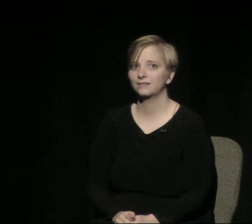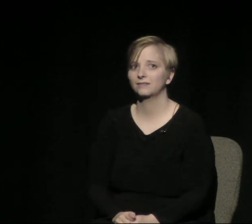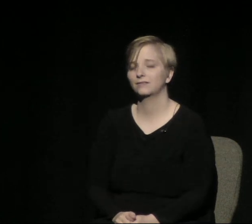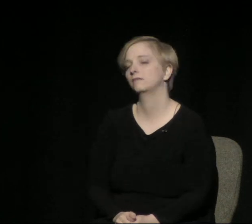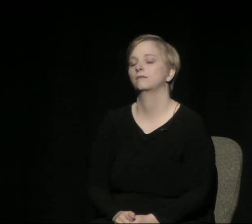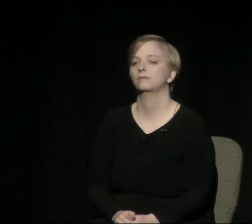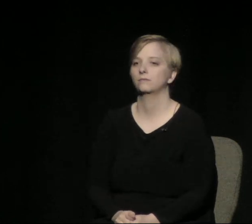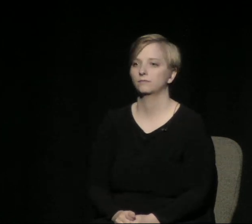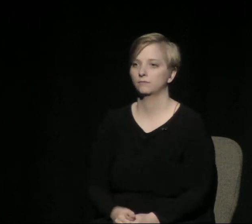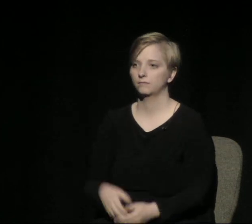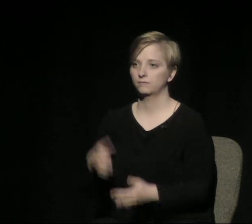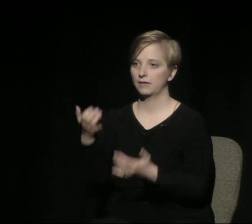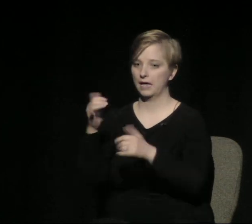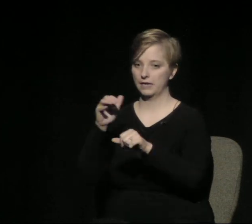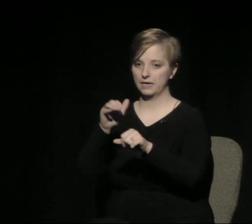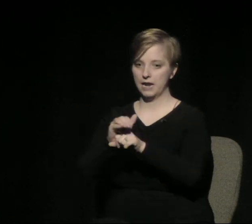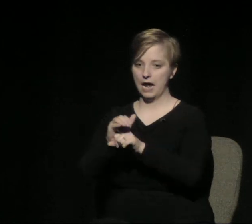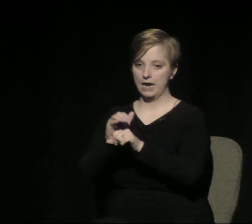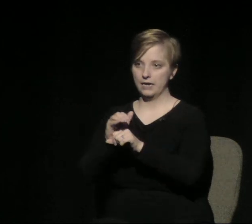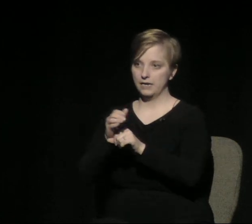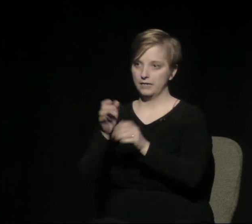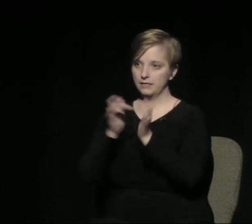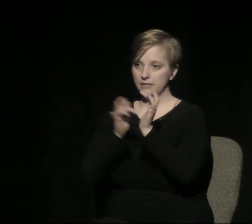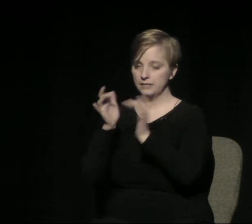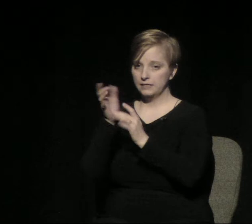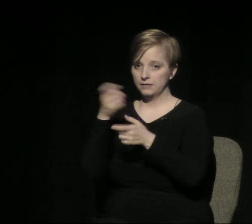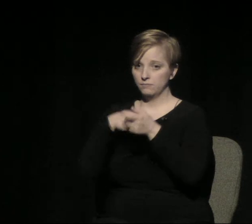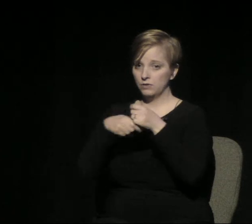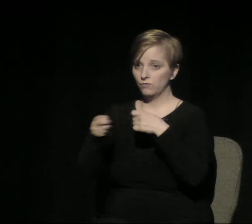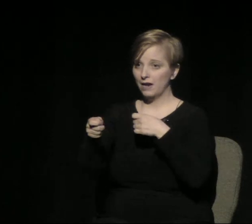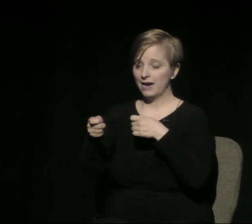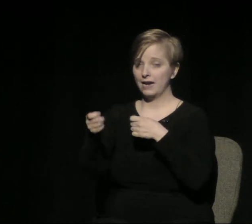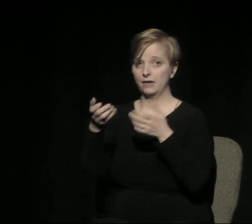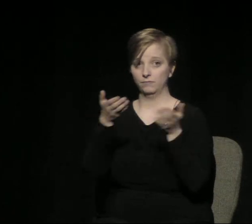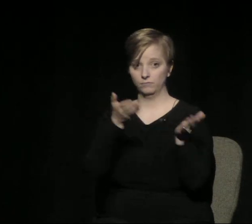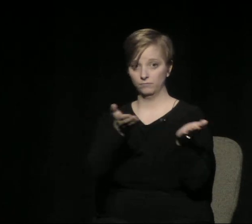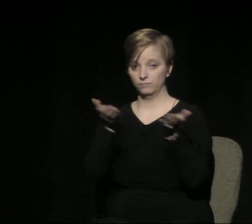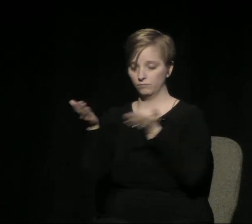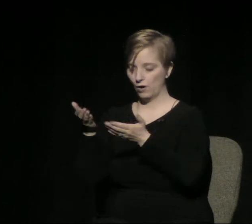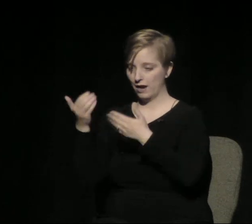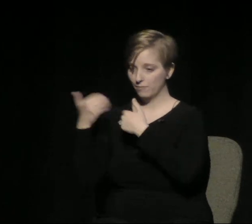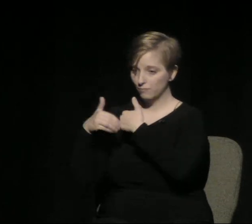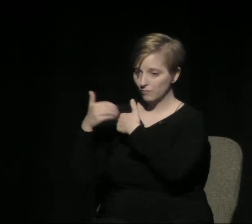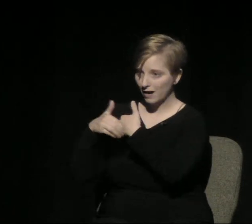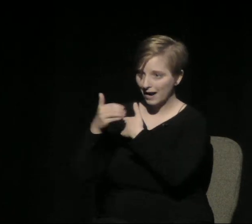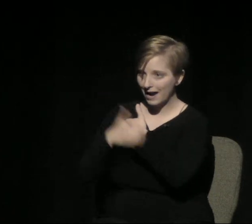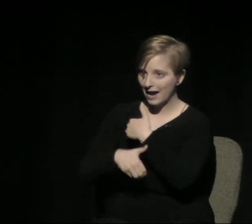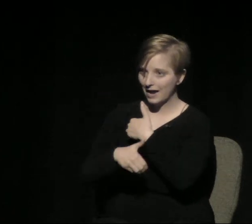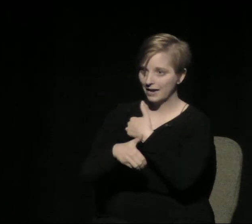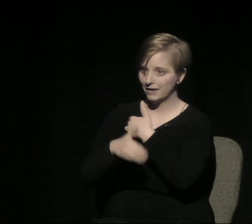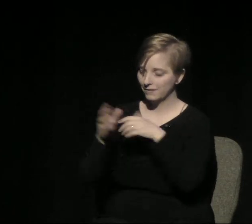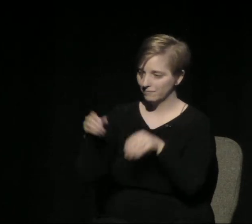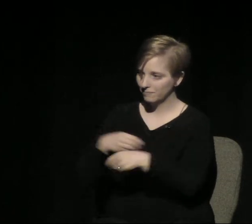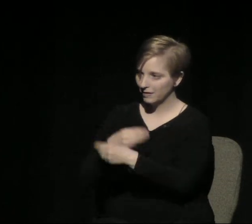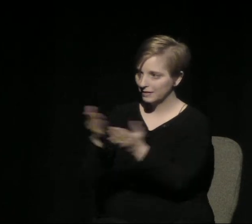night he was betrayed, Jesus took bread and he broke it and said, "This is my body given for you. Take, eat.